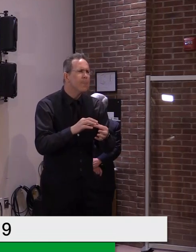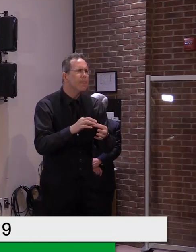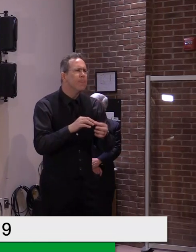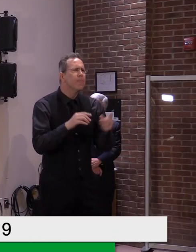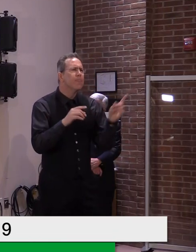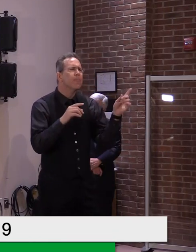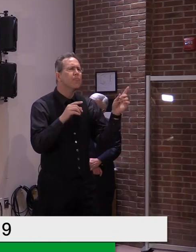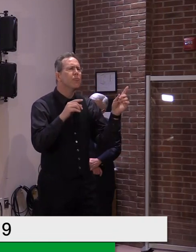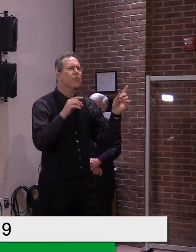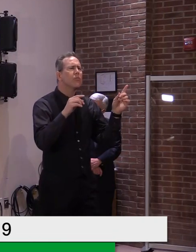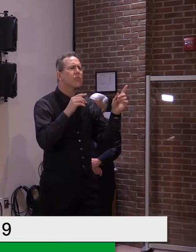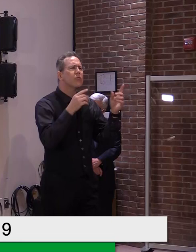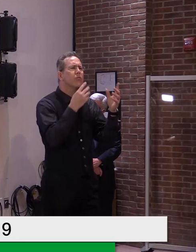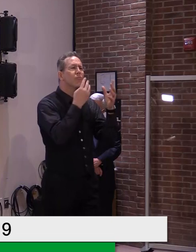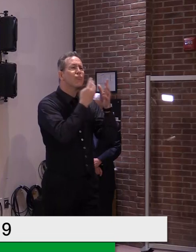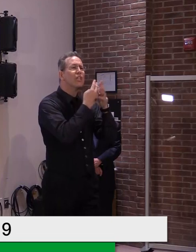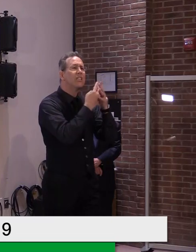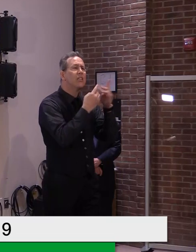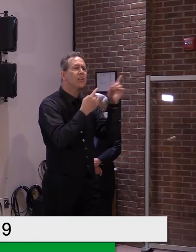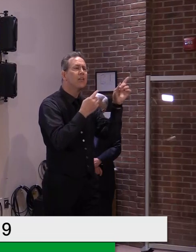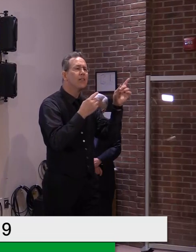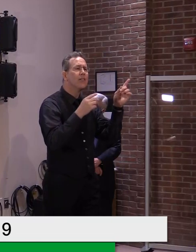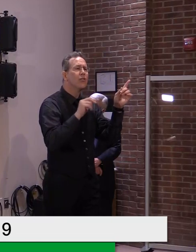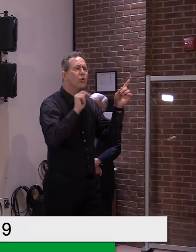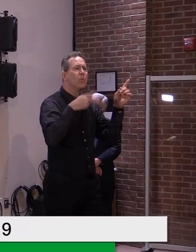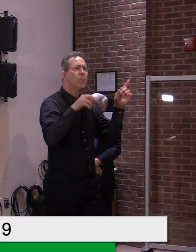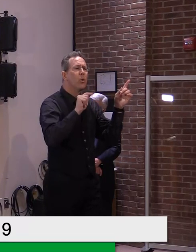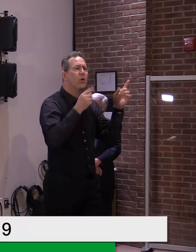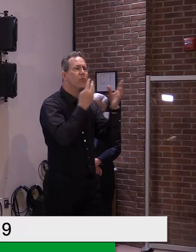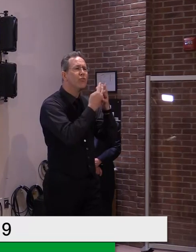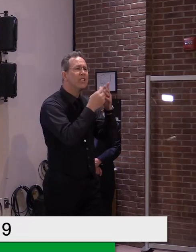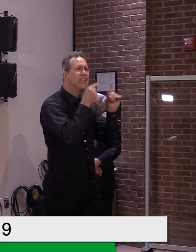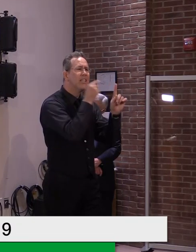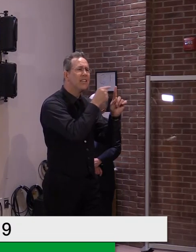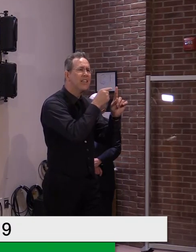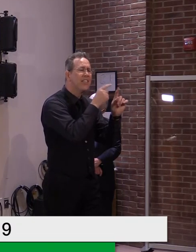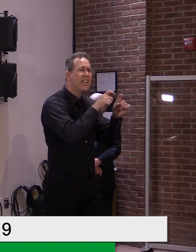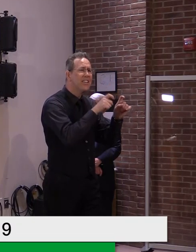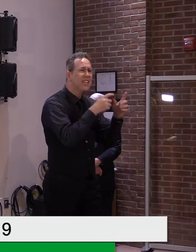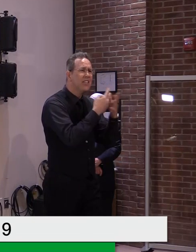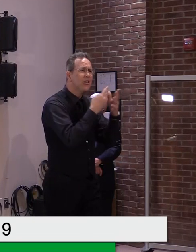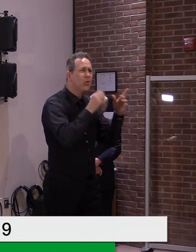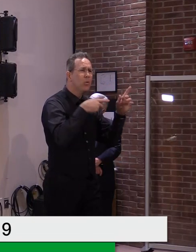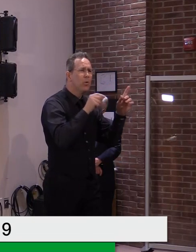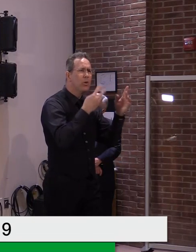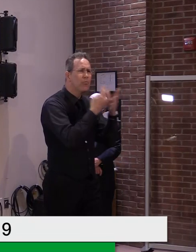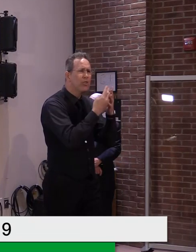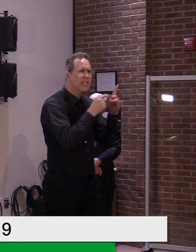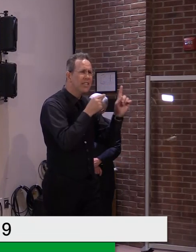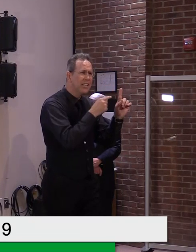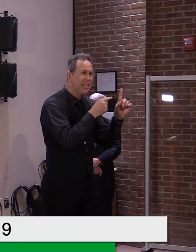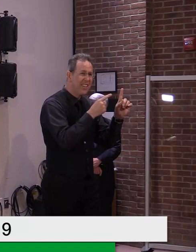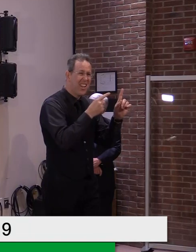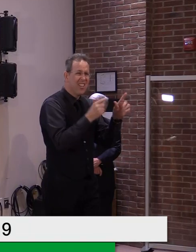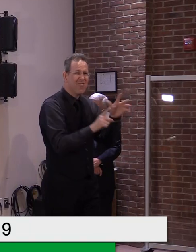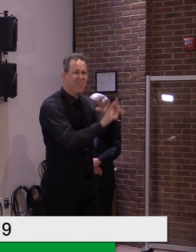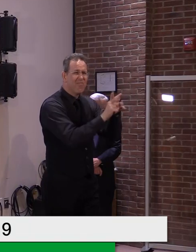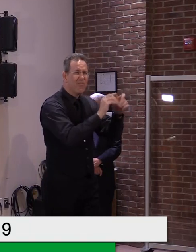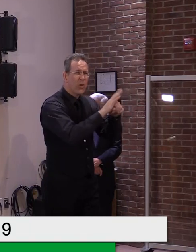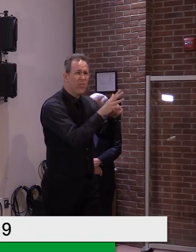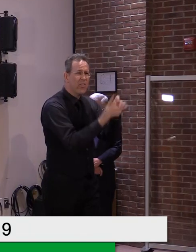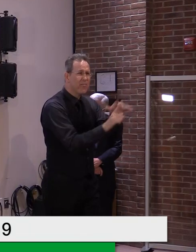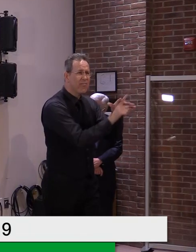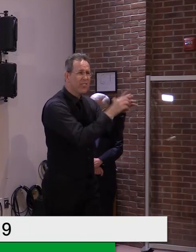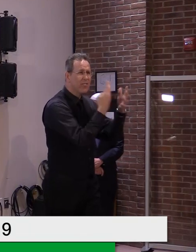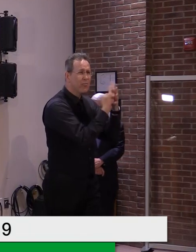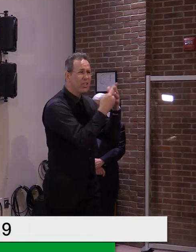outbreak, and yet it was 4 days later before those tests were announced. So presumably it took at least 3 days to get the results back.